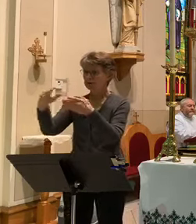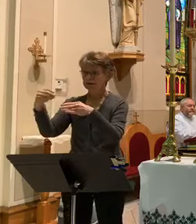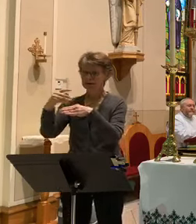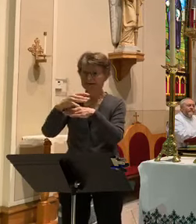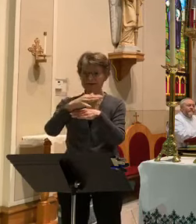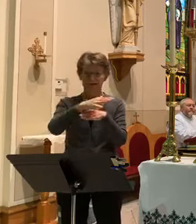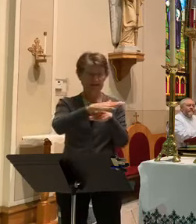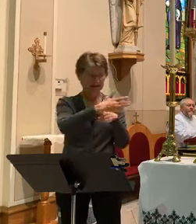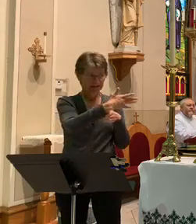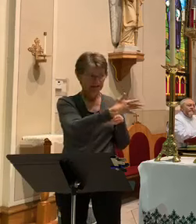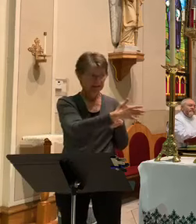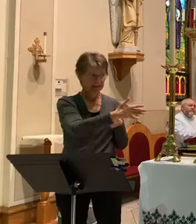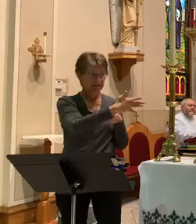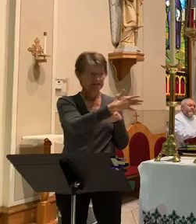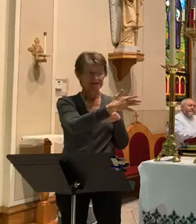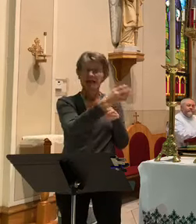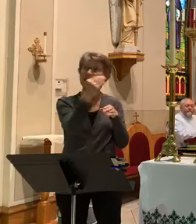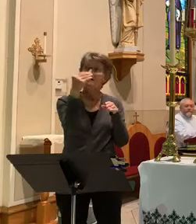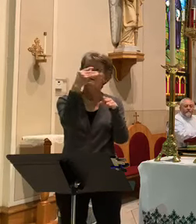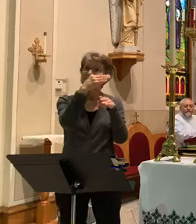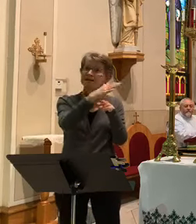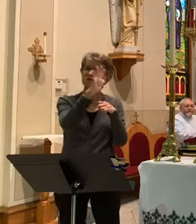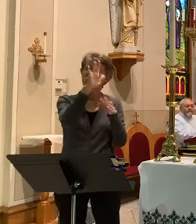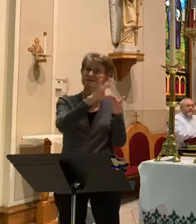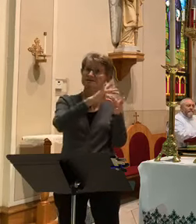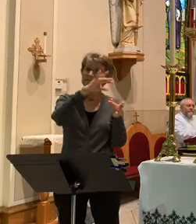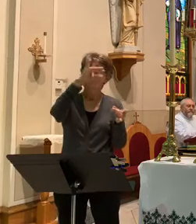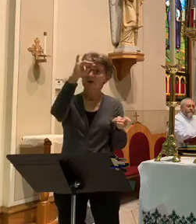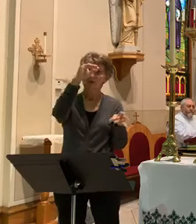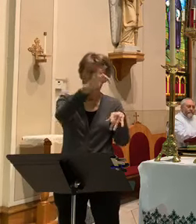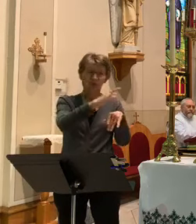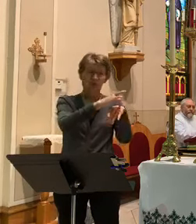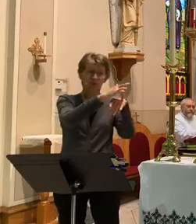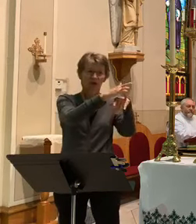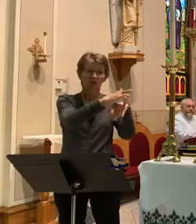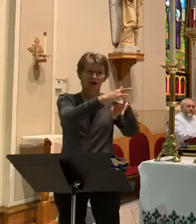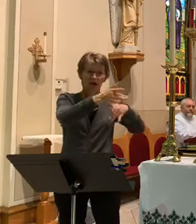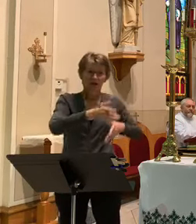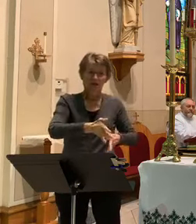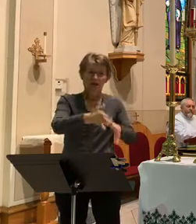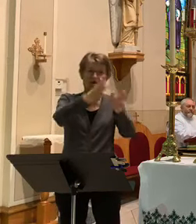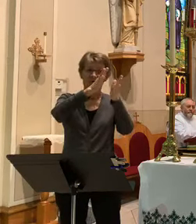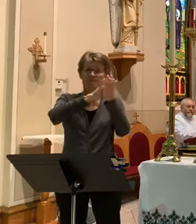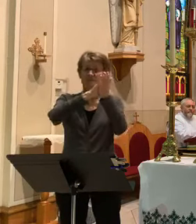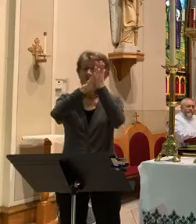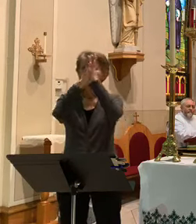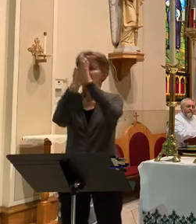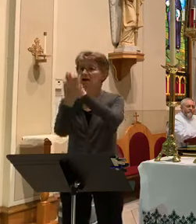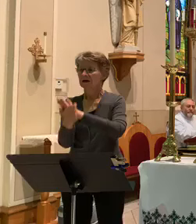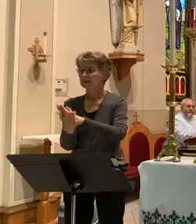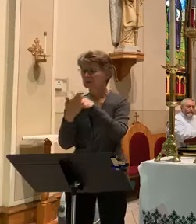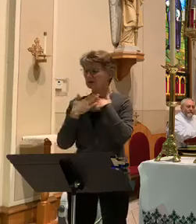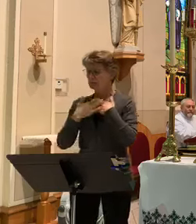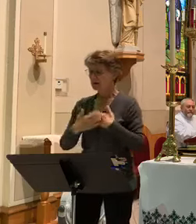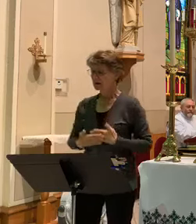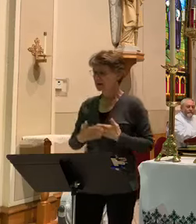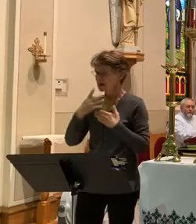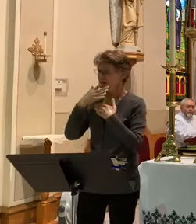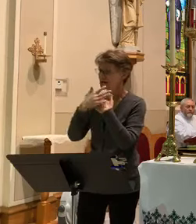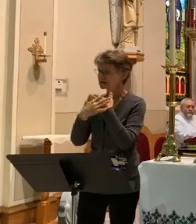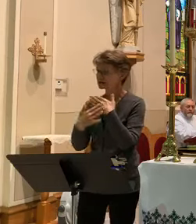pray, by sending down your Spirit upon them like the dewfall, so that they may become for us the